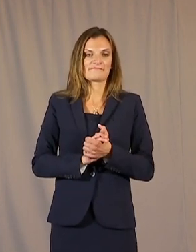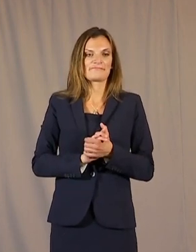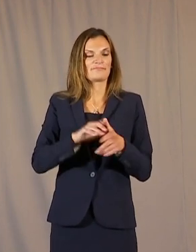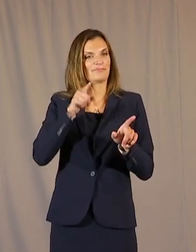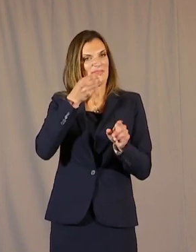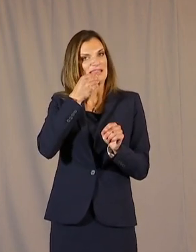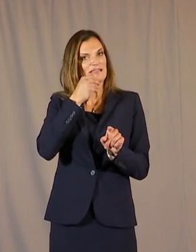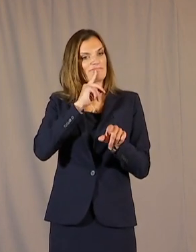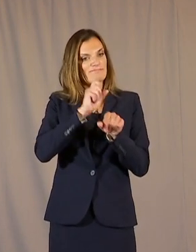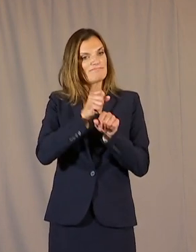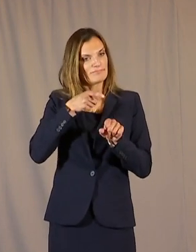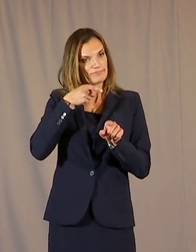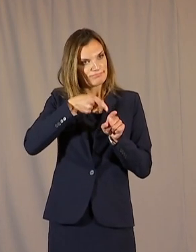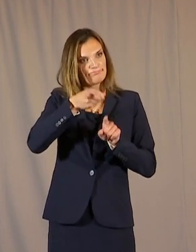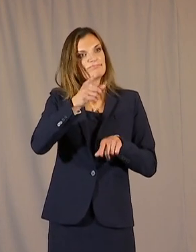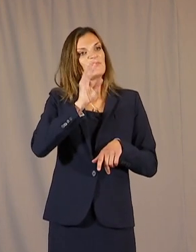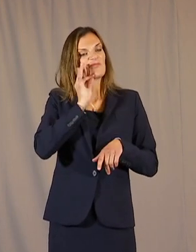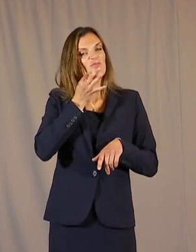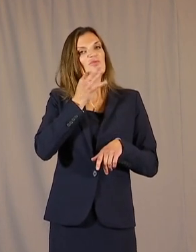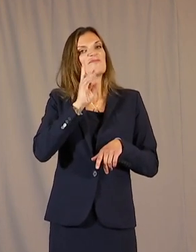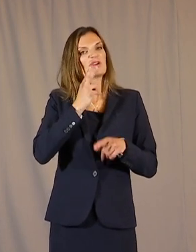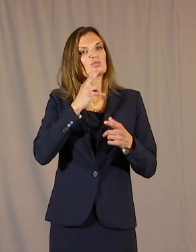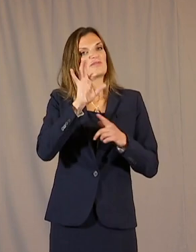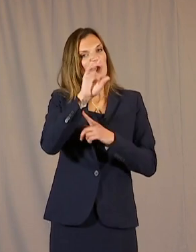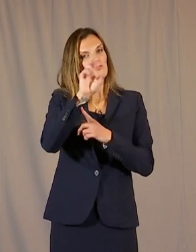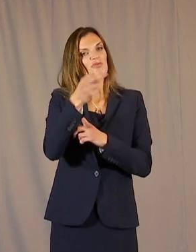And then thirdly,